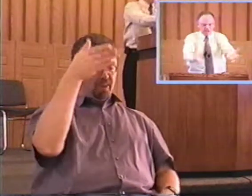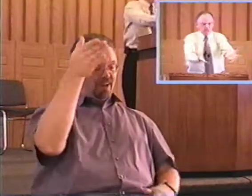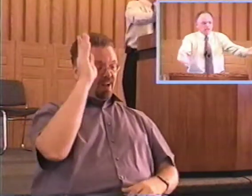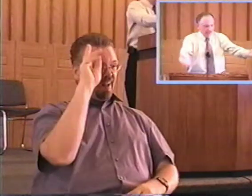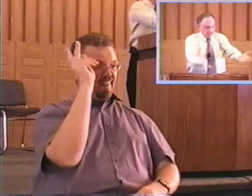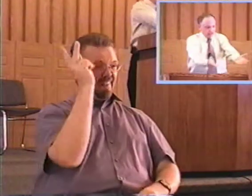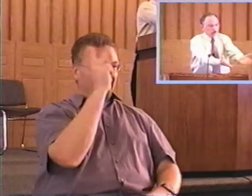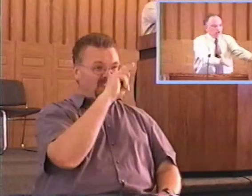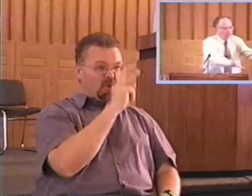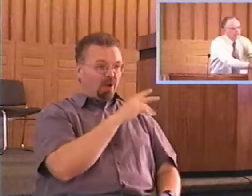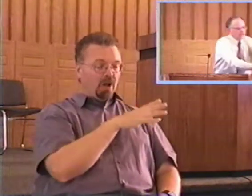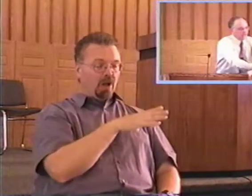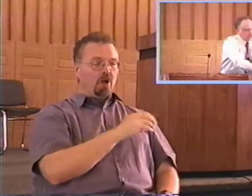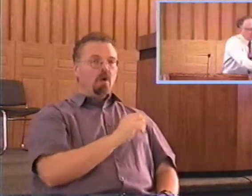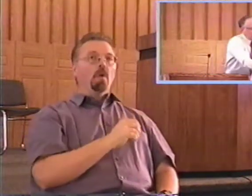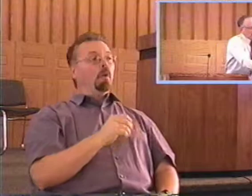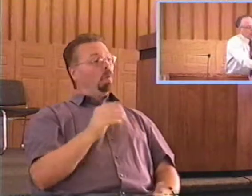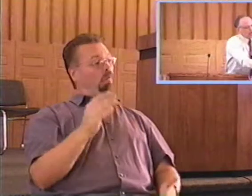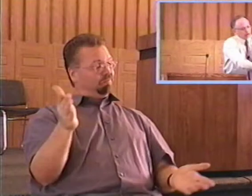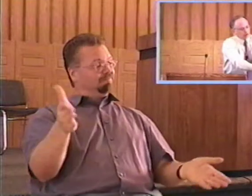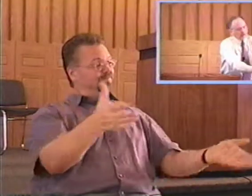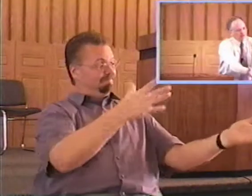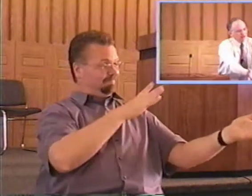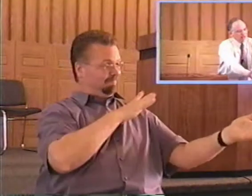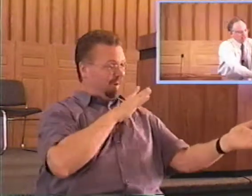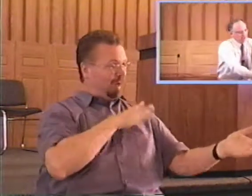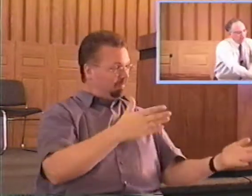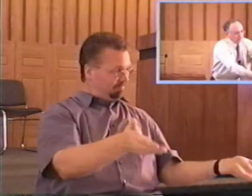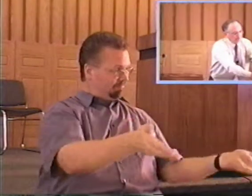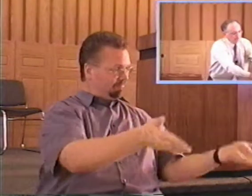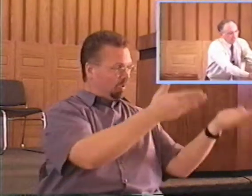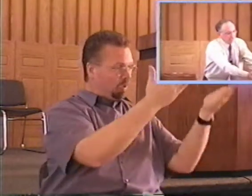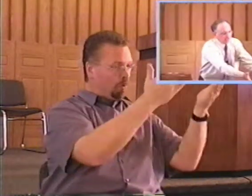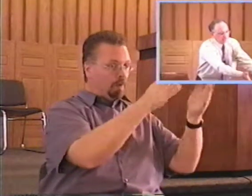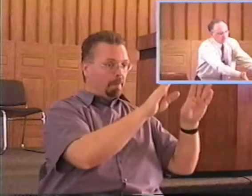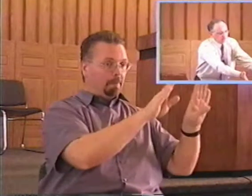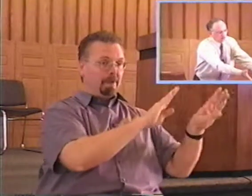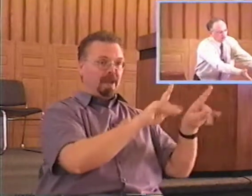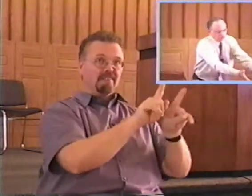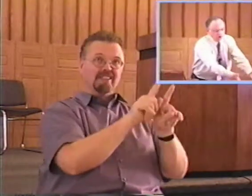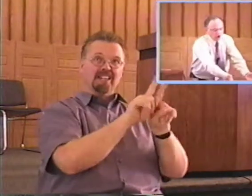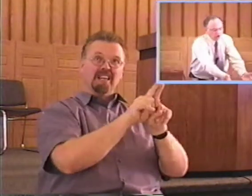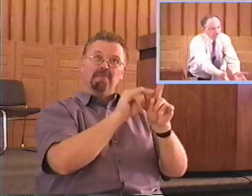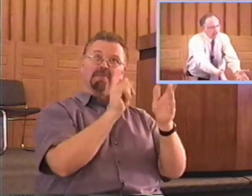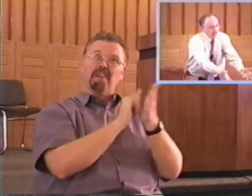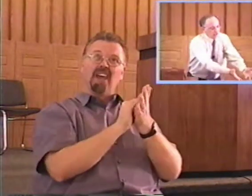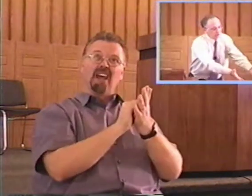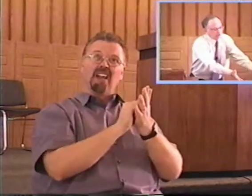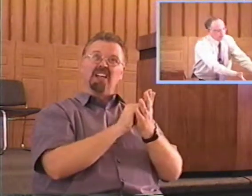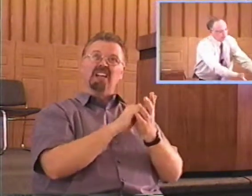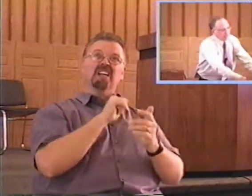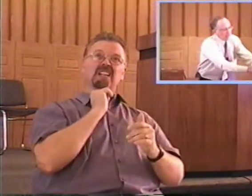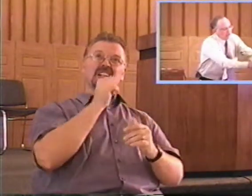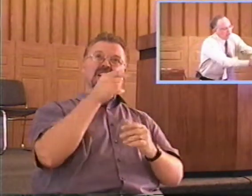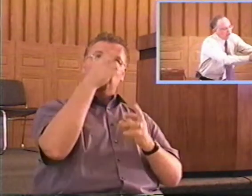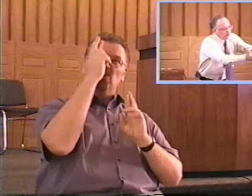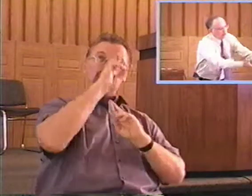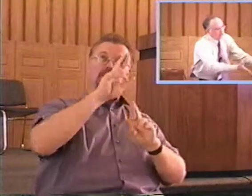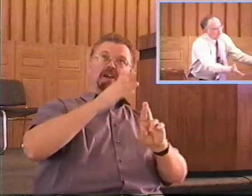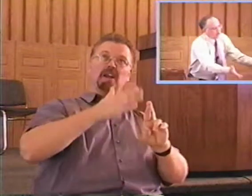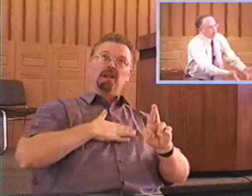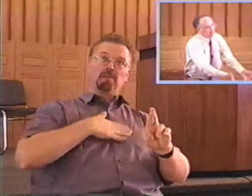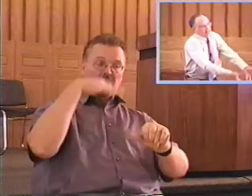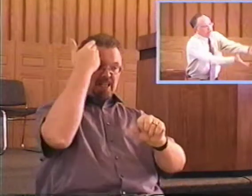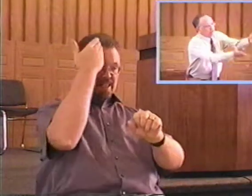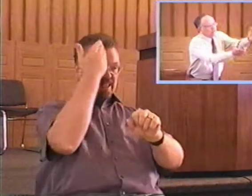You think God's, yeah, you go ahead. You go ahead. Treat my son with that kind of disregard and disrespect. Yeah, yeah,